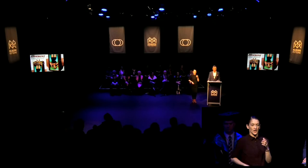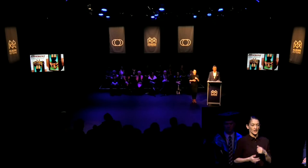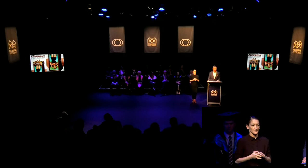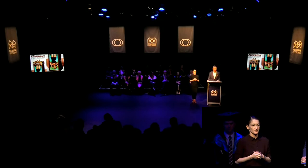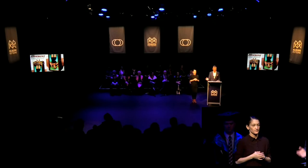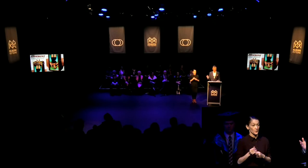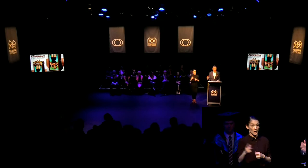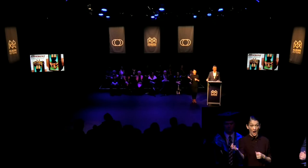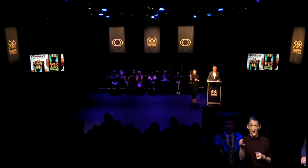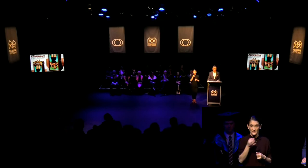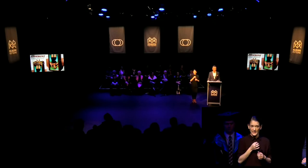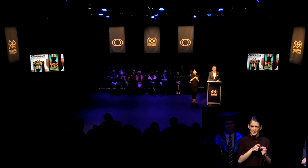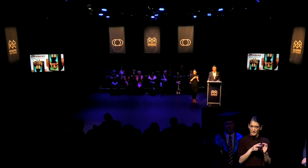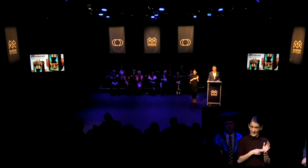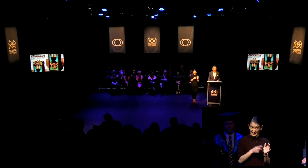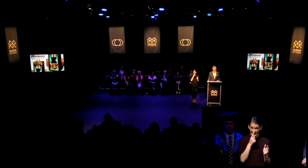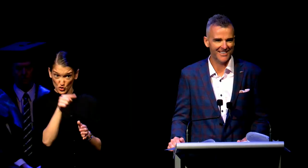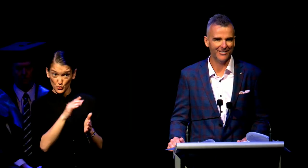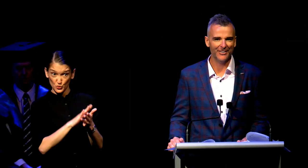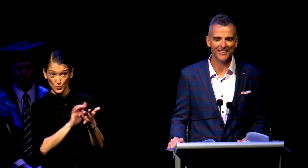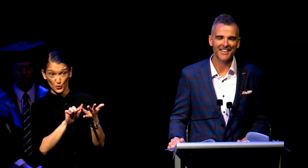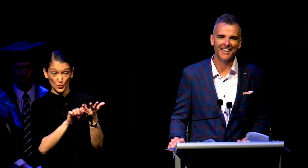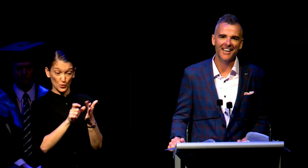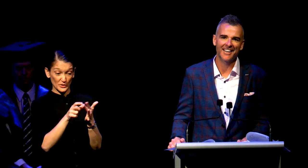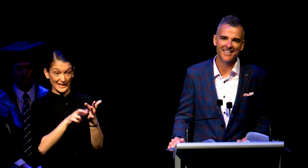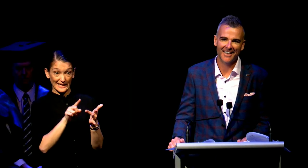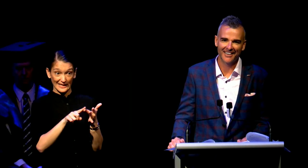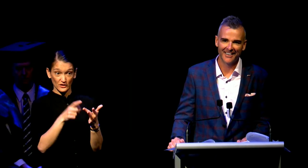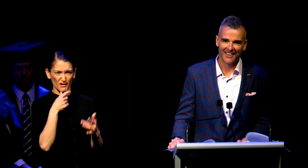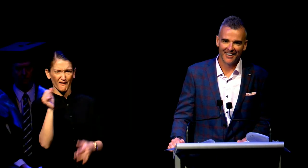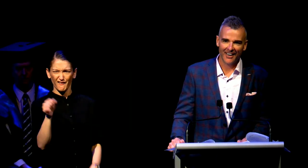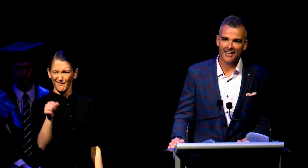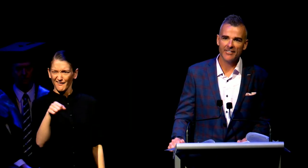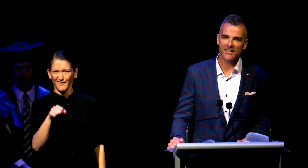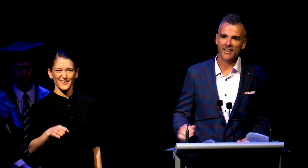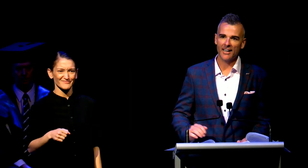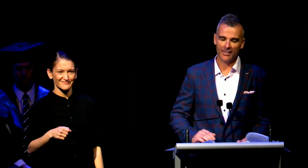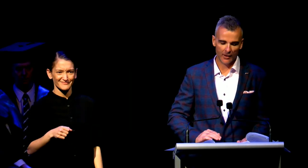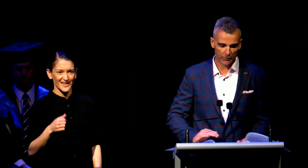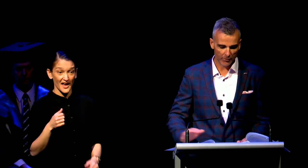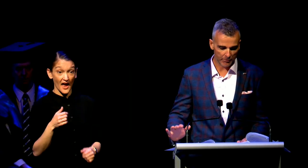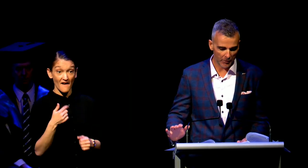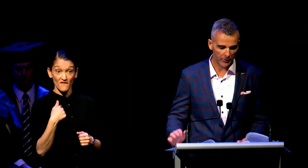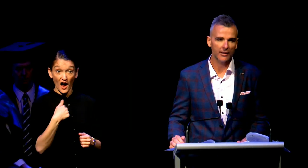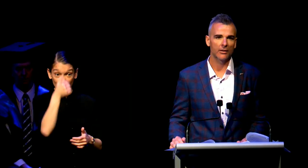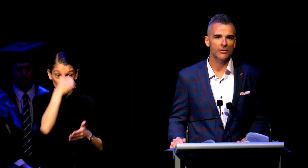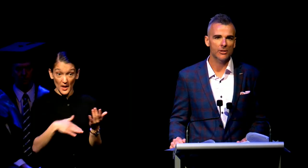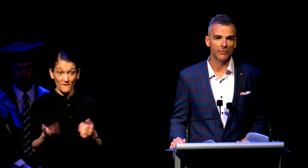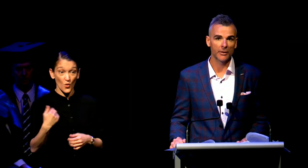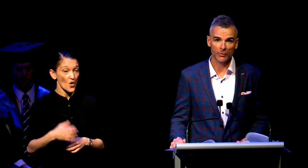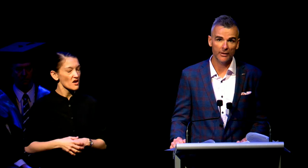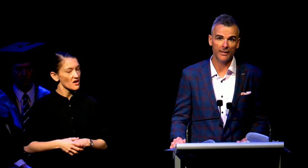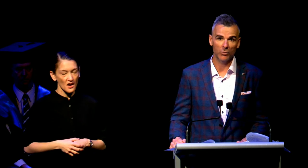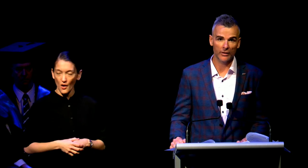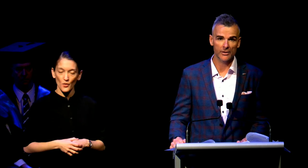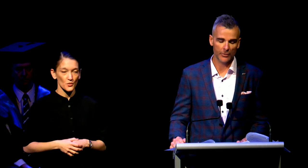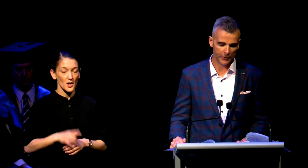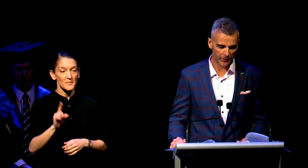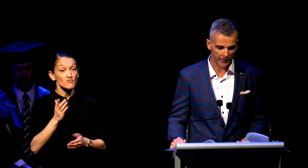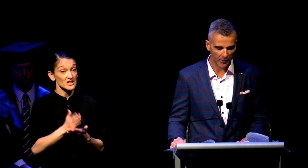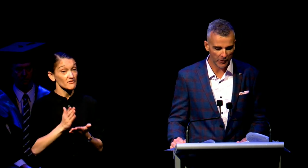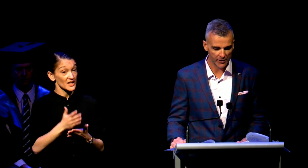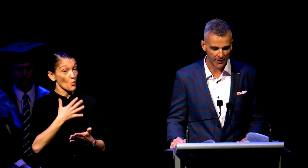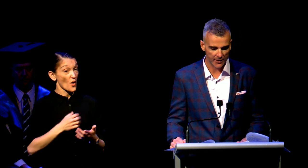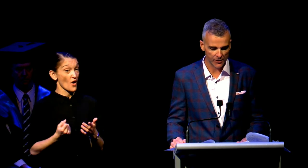Ben, can you perform this trick? Yes, of course I can, I said. I'd never done anything remotely close to it, but I really wanted